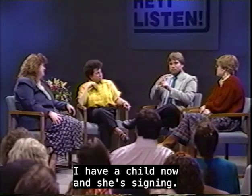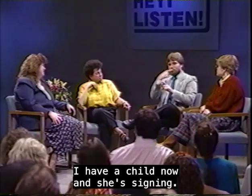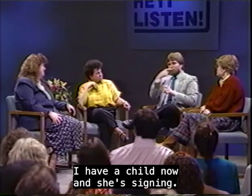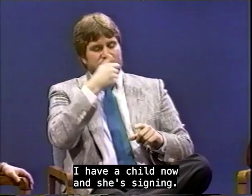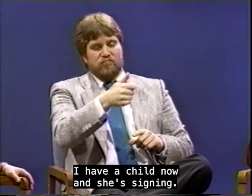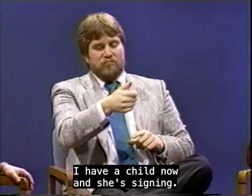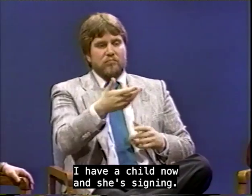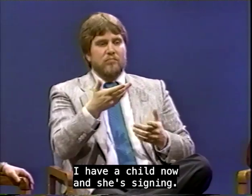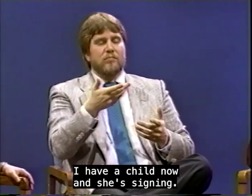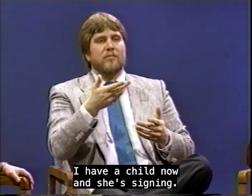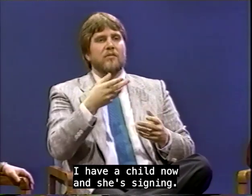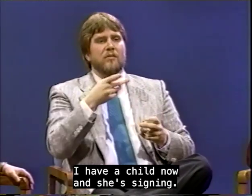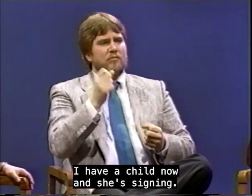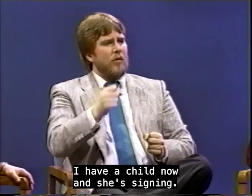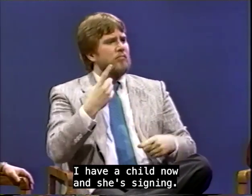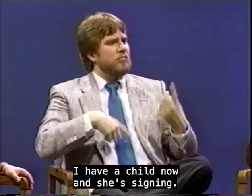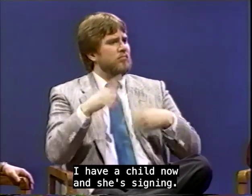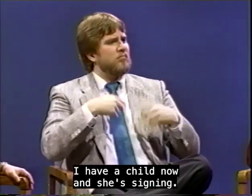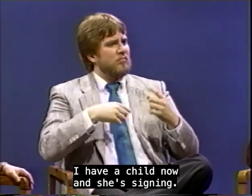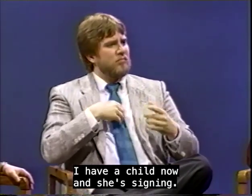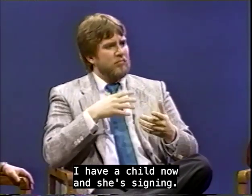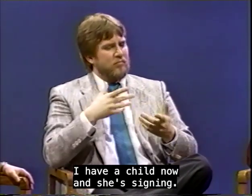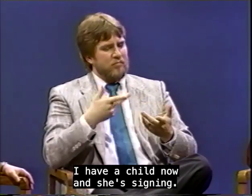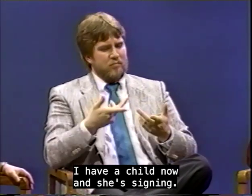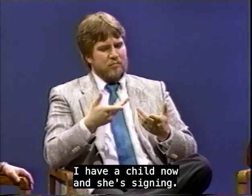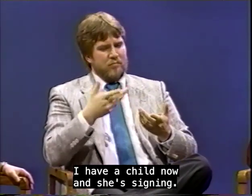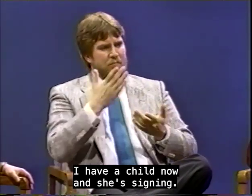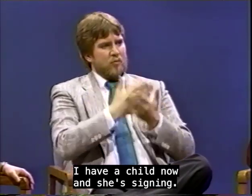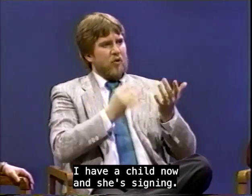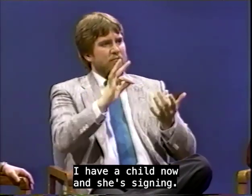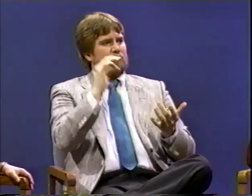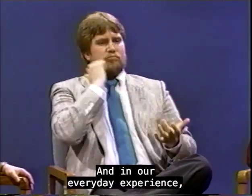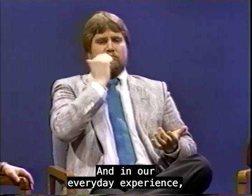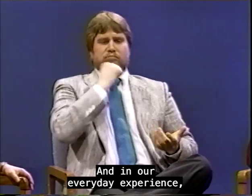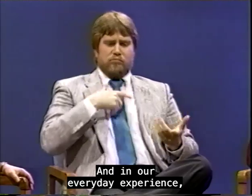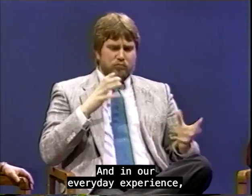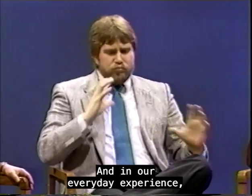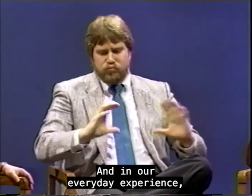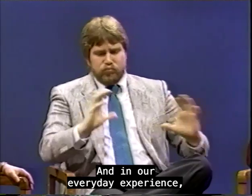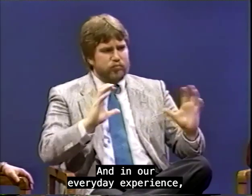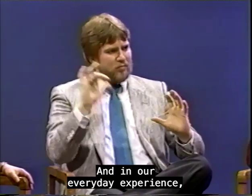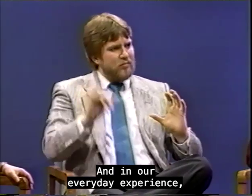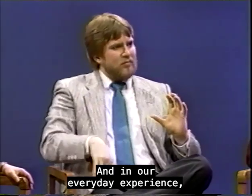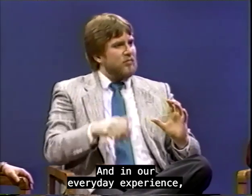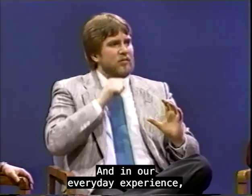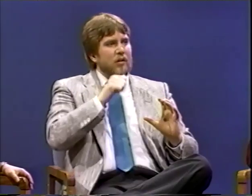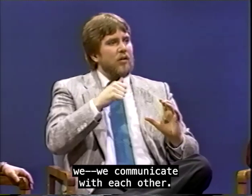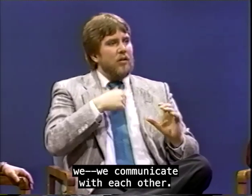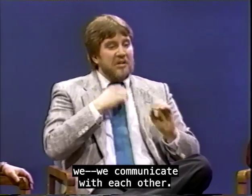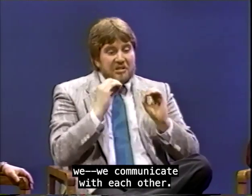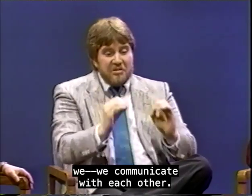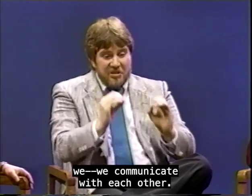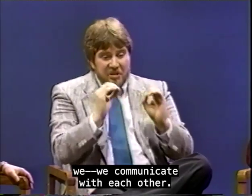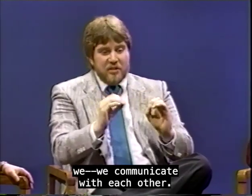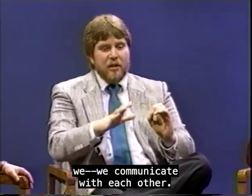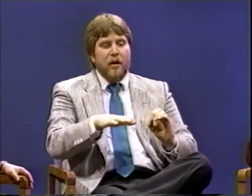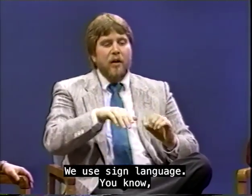I have a child now, and she's signing, and in our everyday experience, we communicate with each other. We use